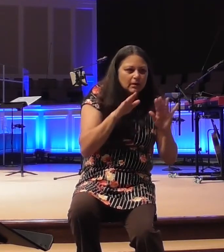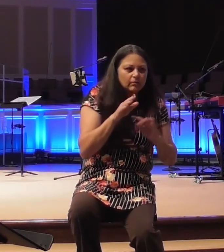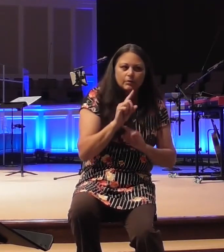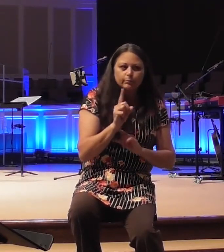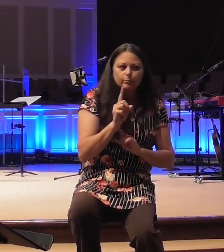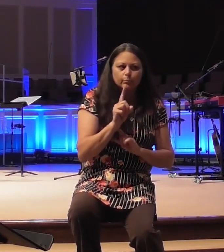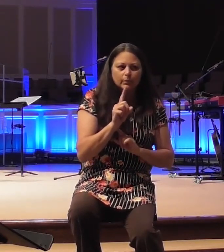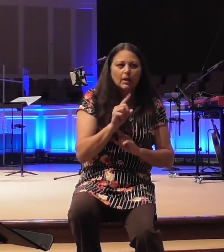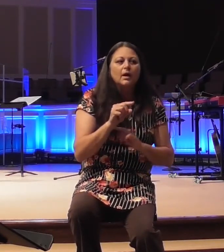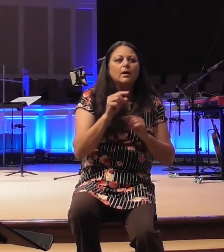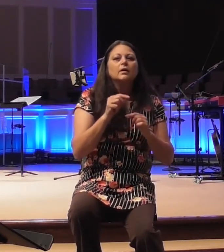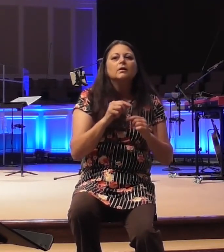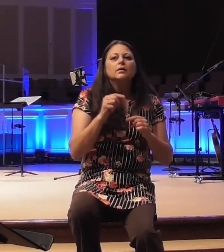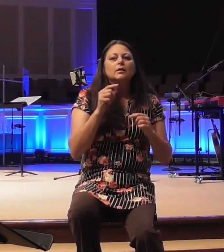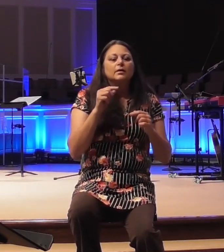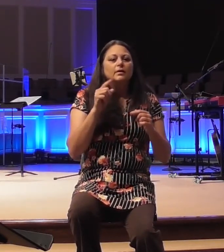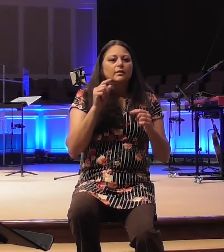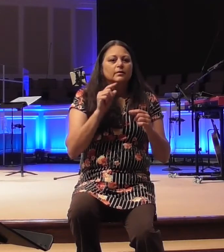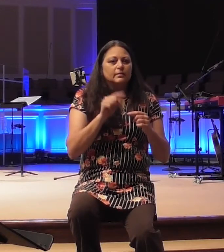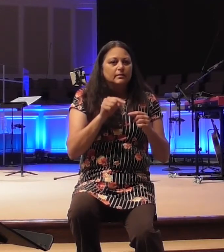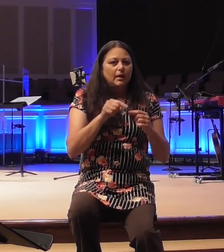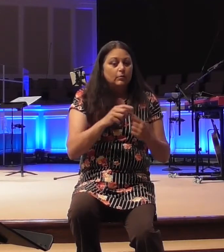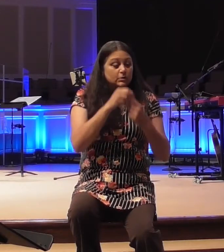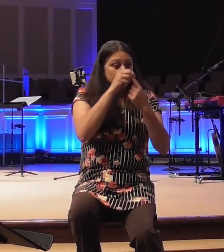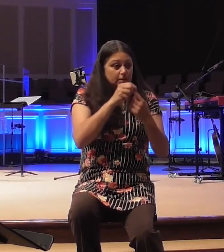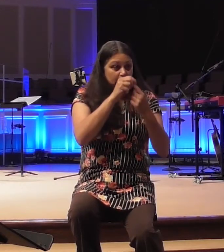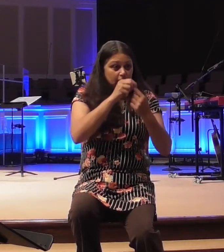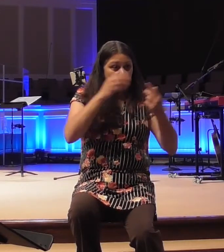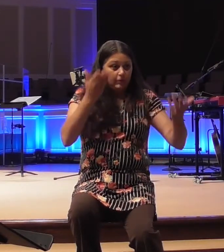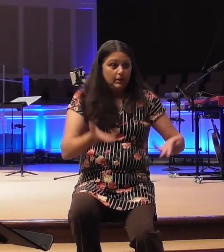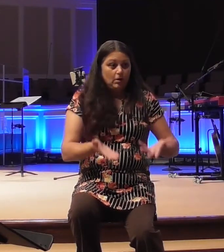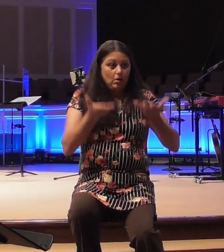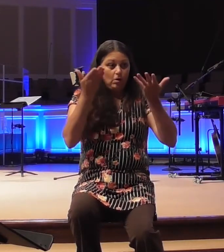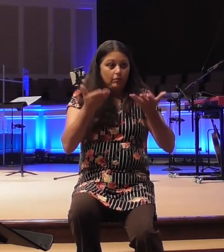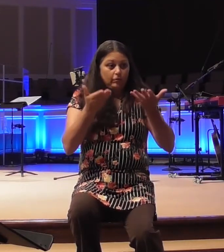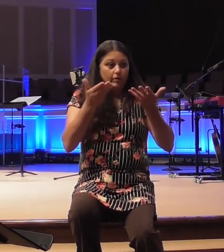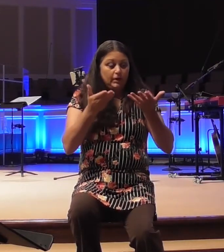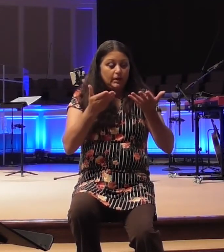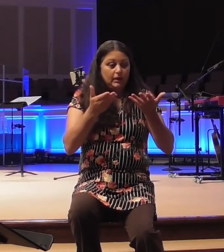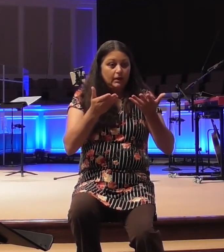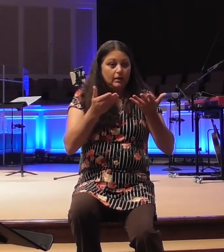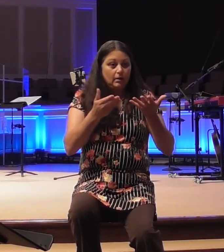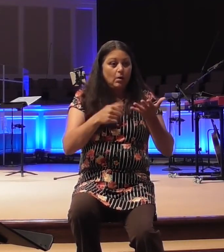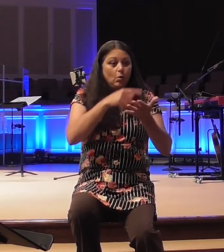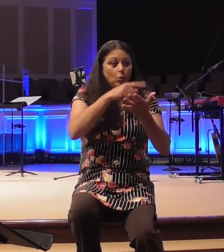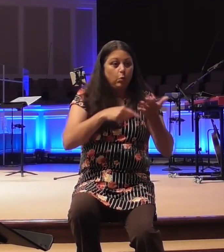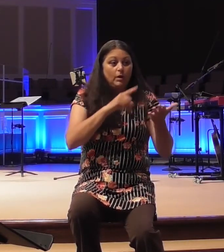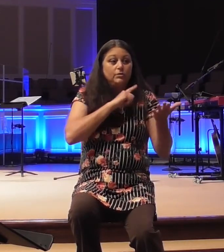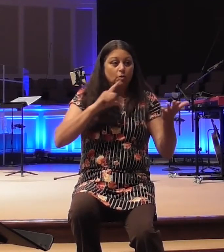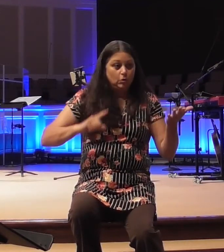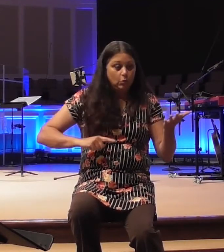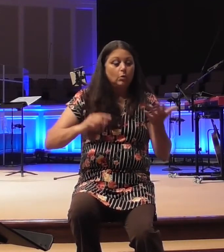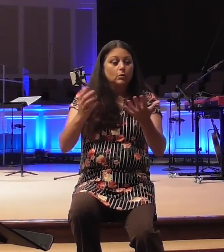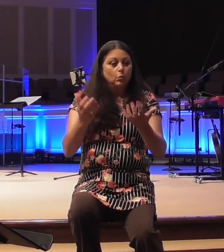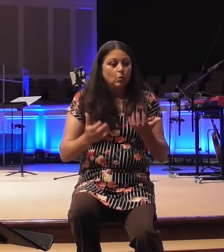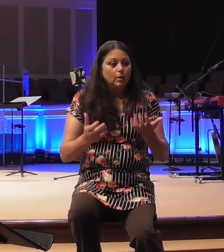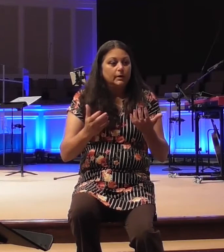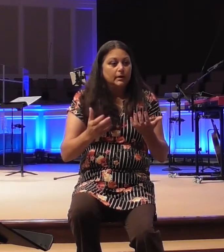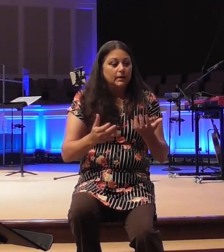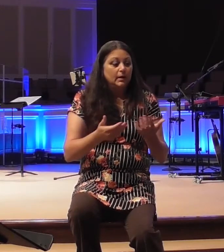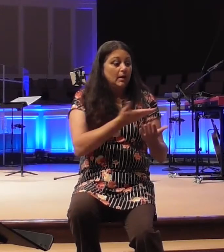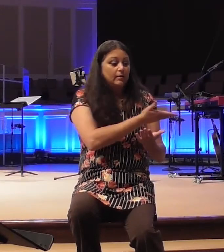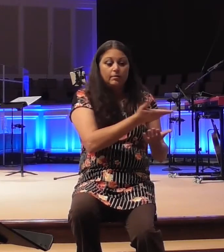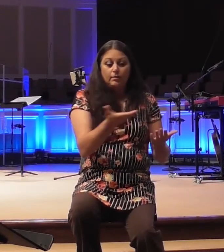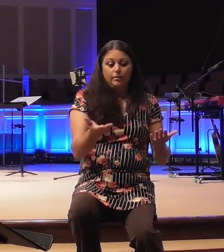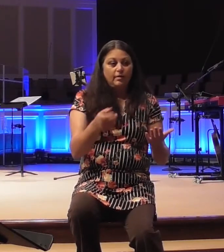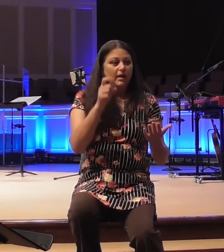evening at new moon festivals and for the different times that have been set aside according to the ordering of the Lord. They knew that sacrifice was at